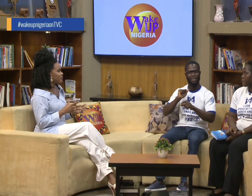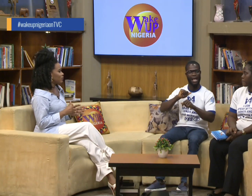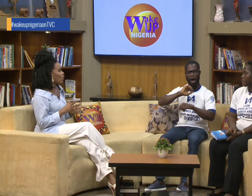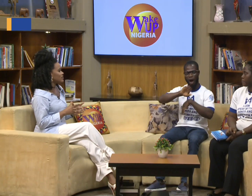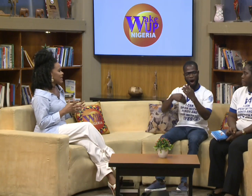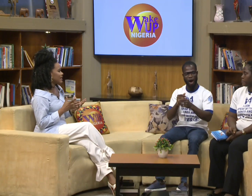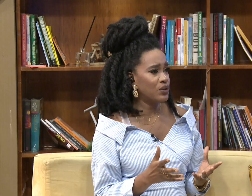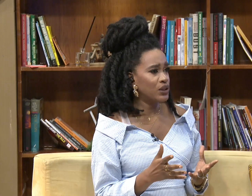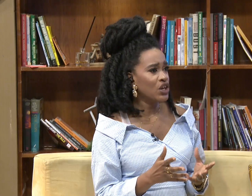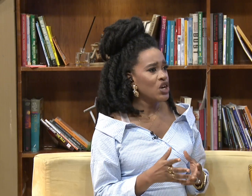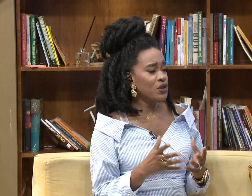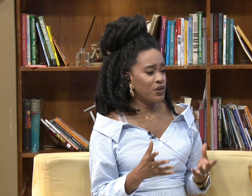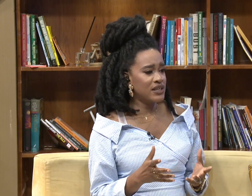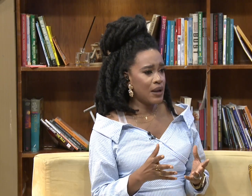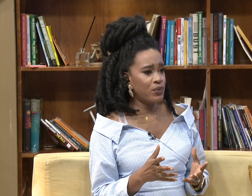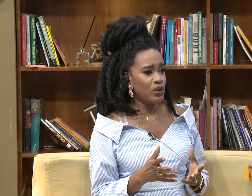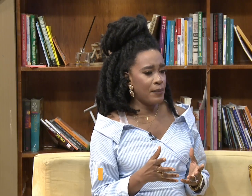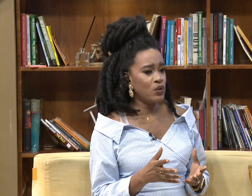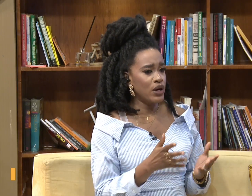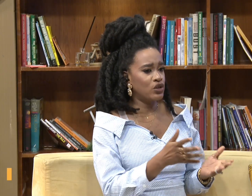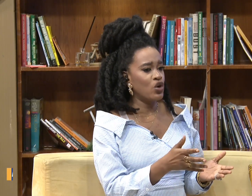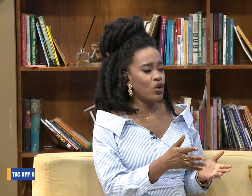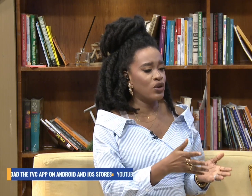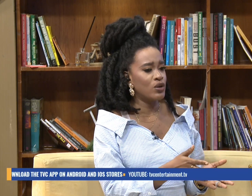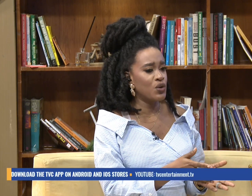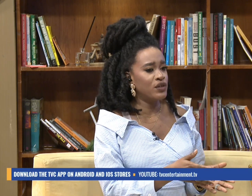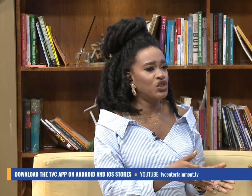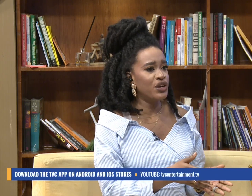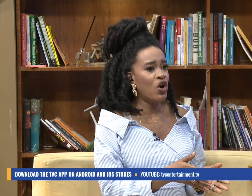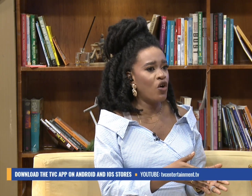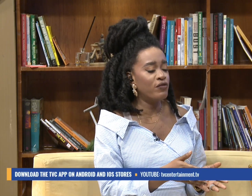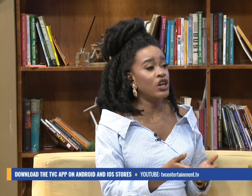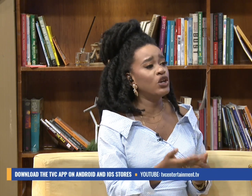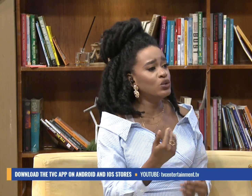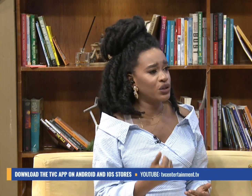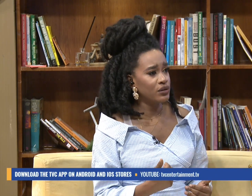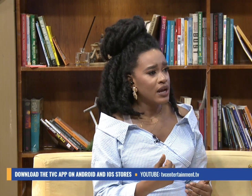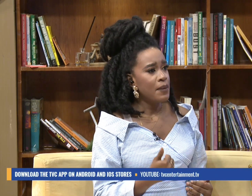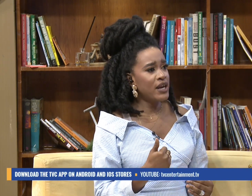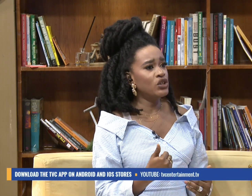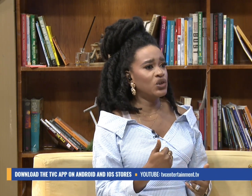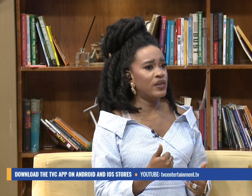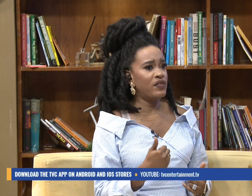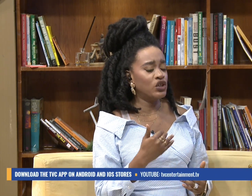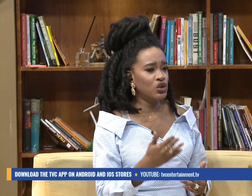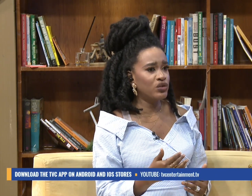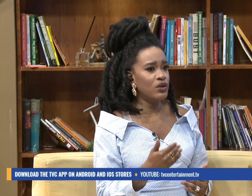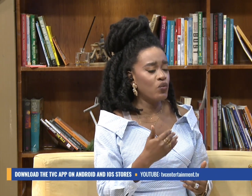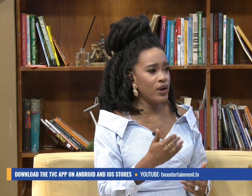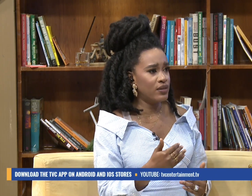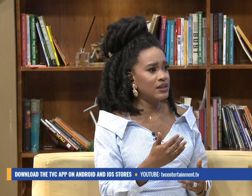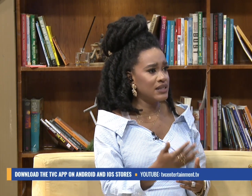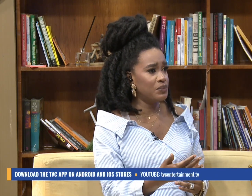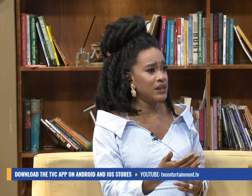educating people on sign language. Yes. So for example, I mean, you're also on the journey of inclusion, making sure that there are